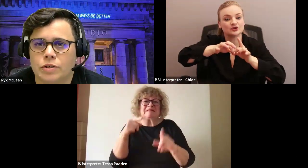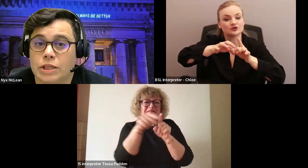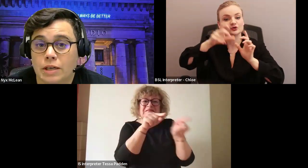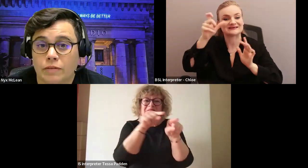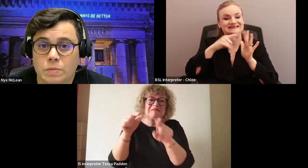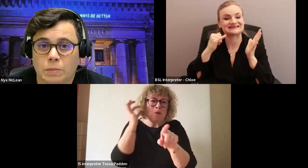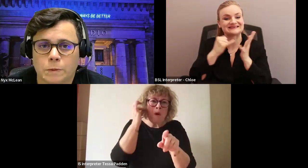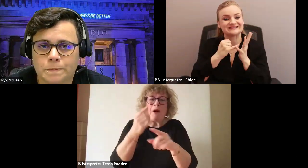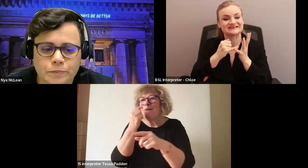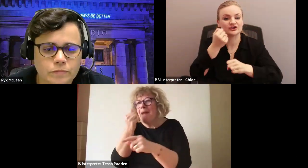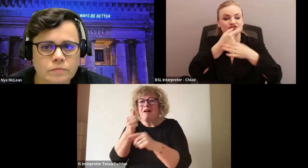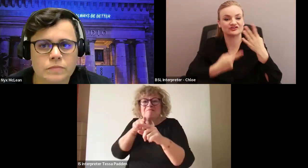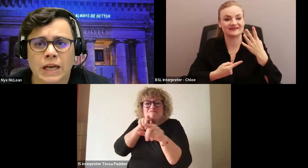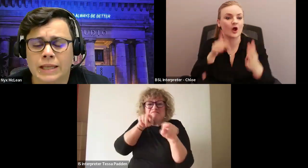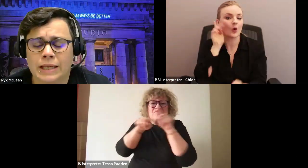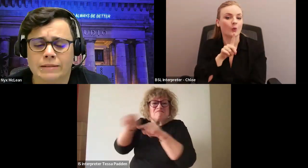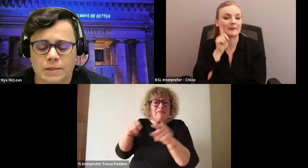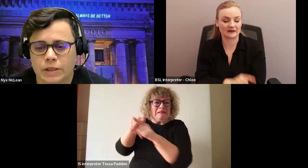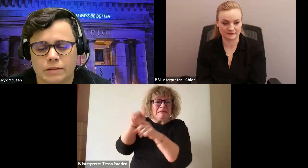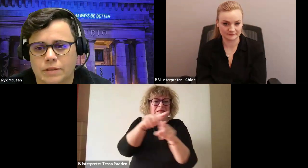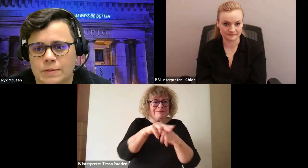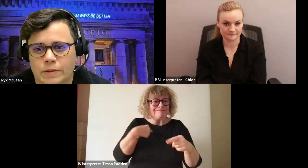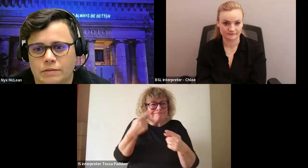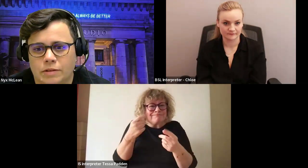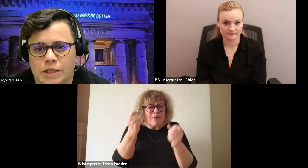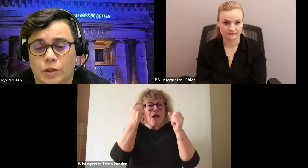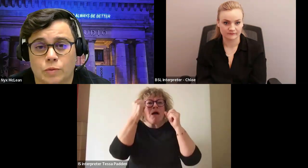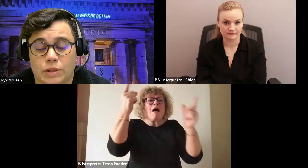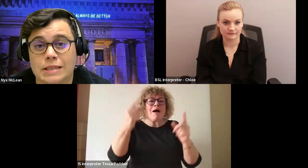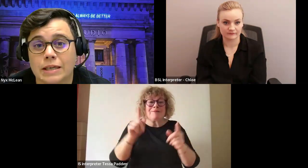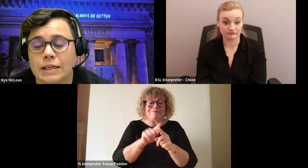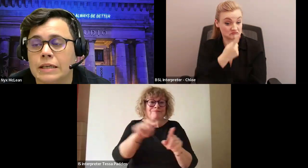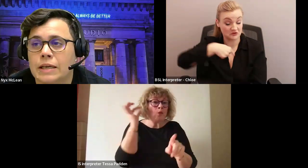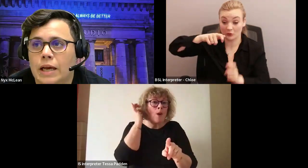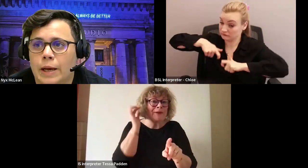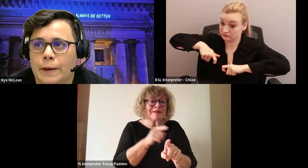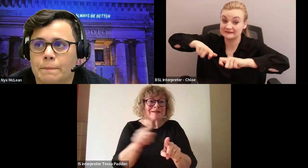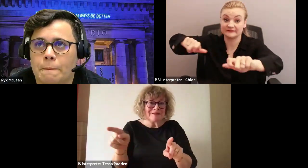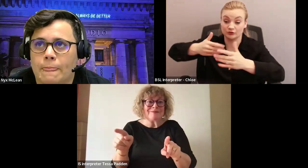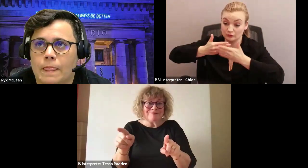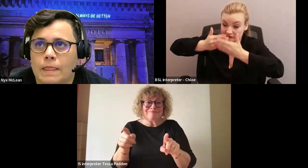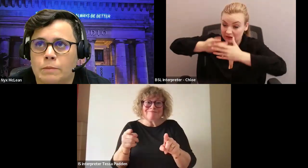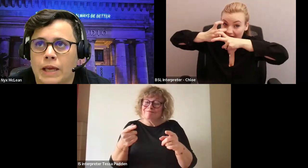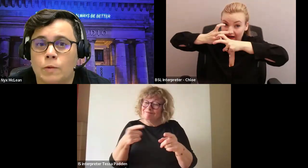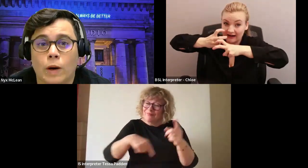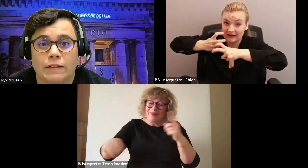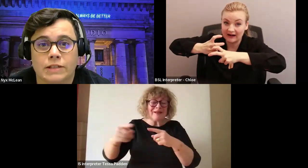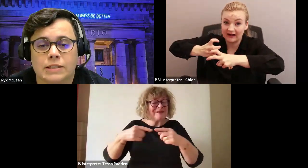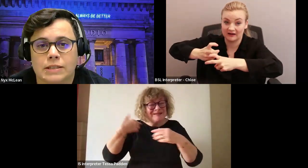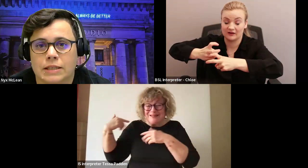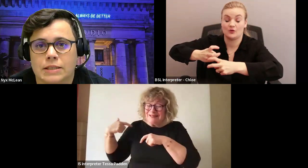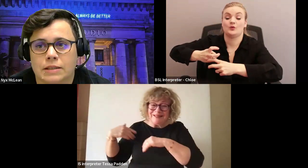not to gender diverse people. And then as we continued with the study, it became